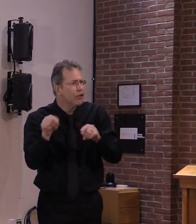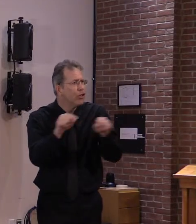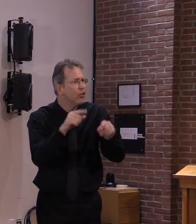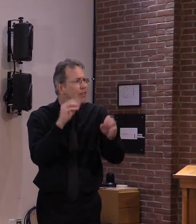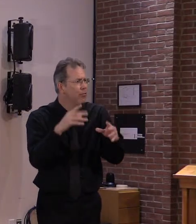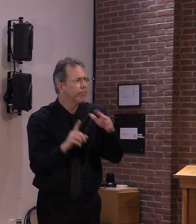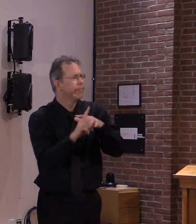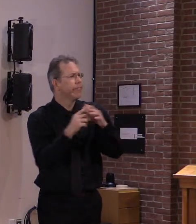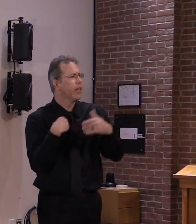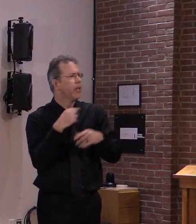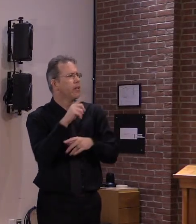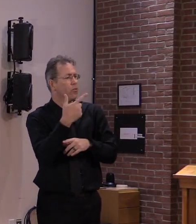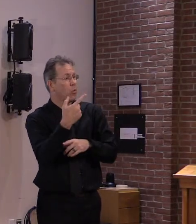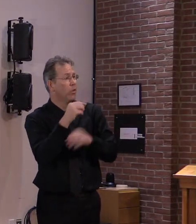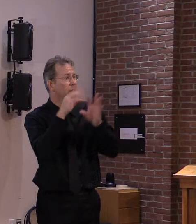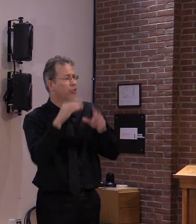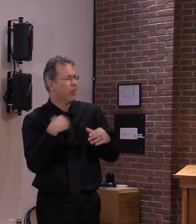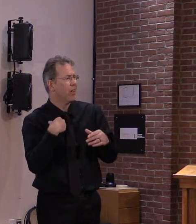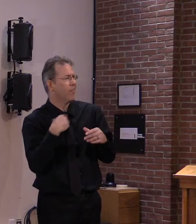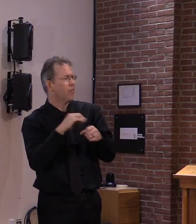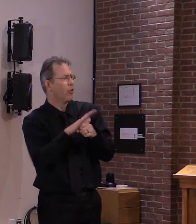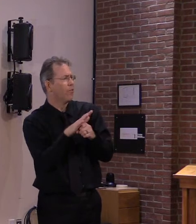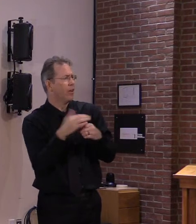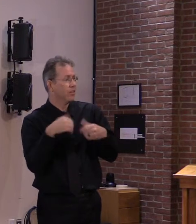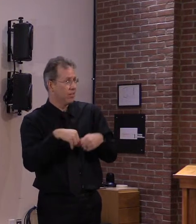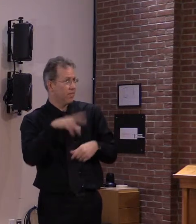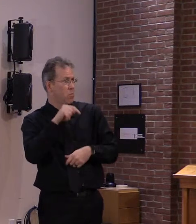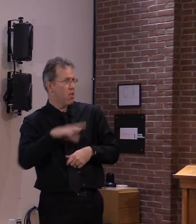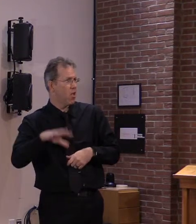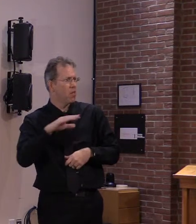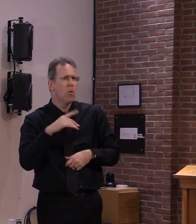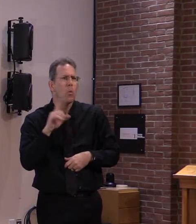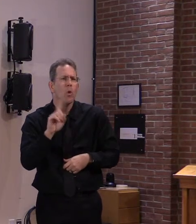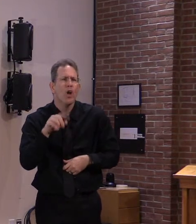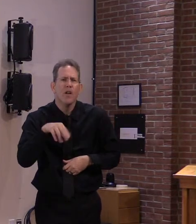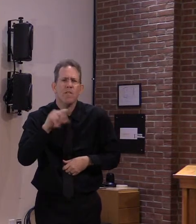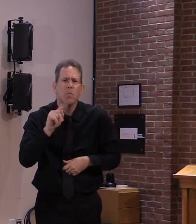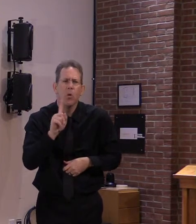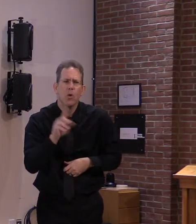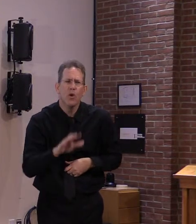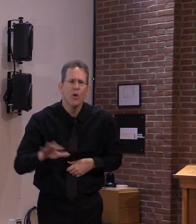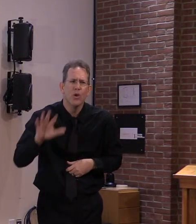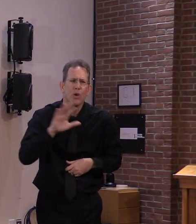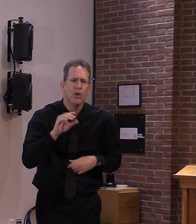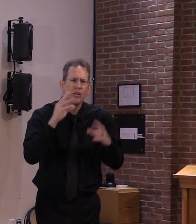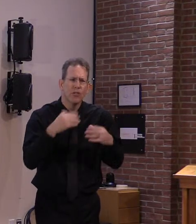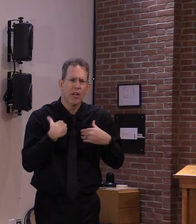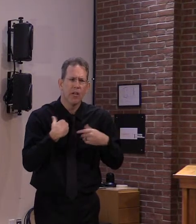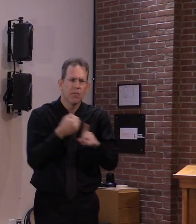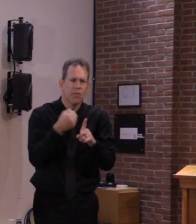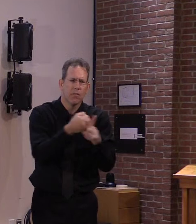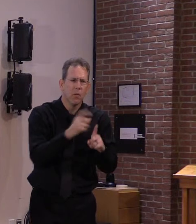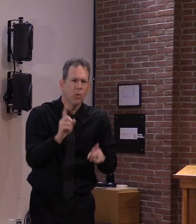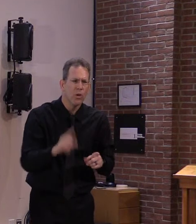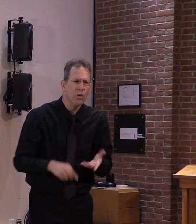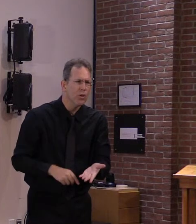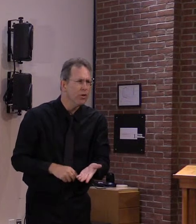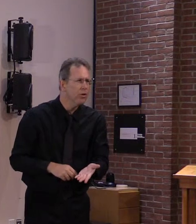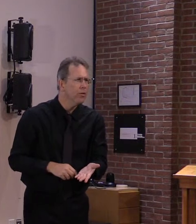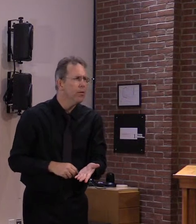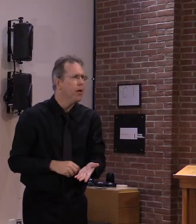you're right, there will be another pandemic. I hope 5 years is not as soon as it